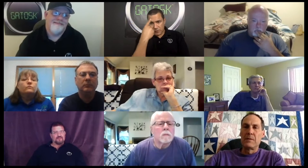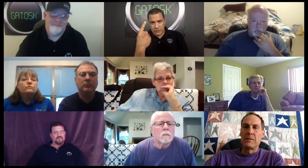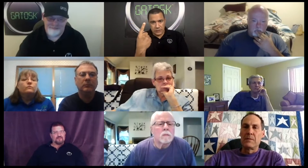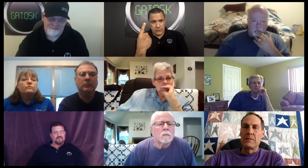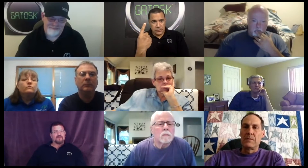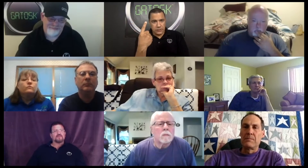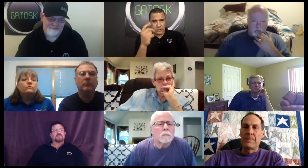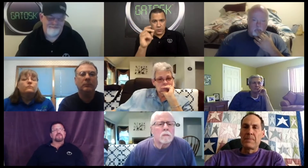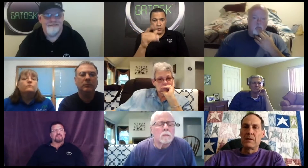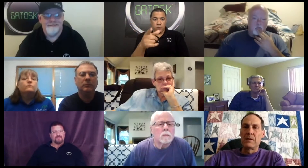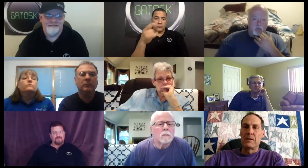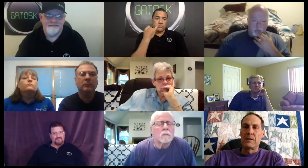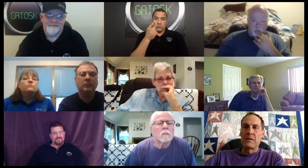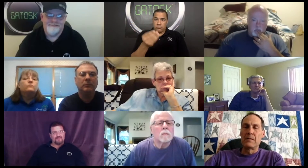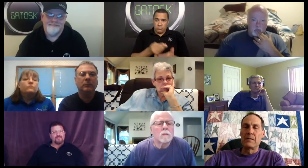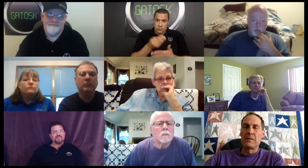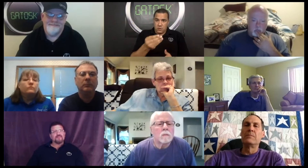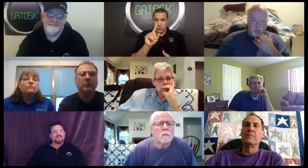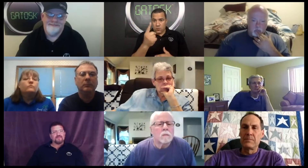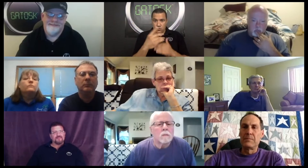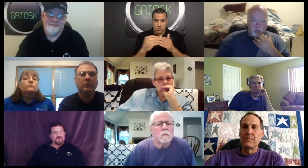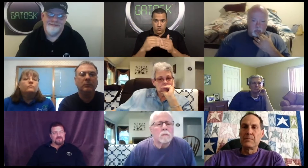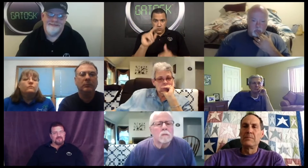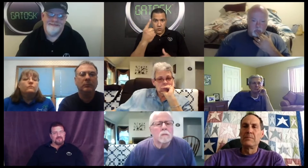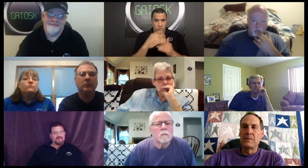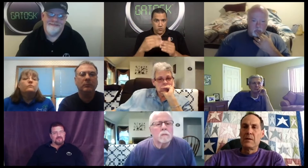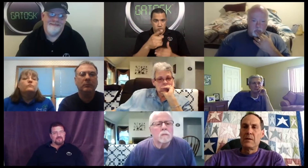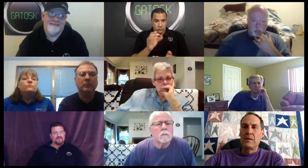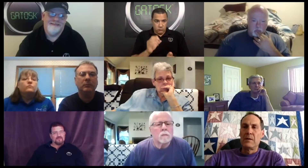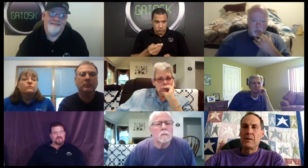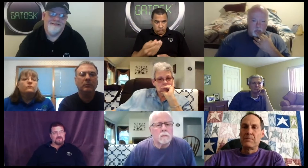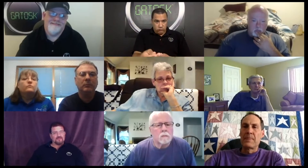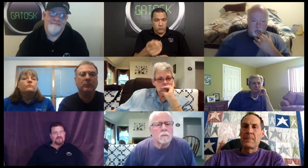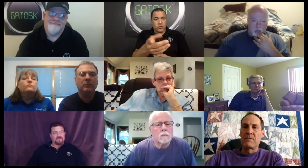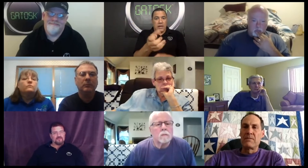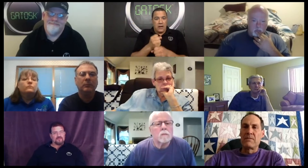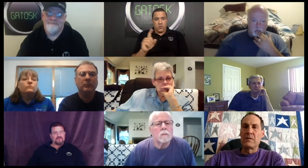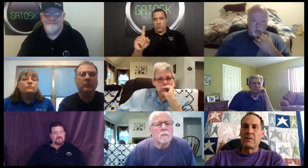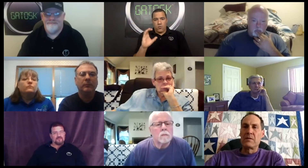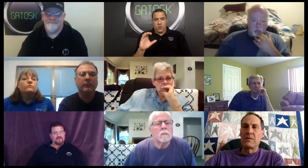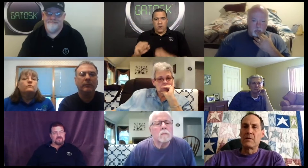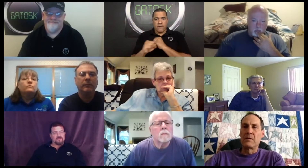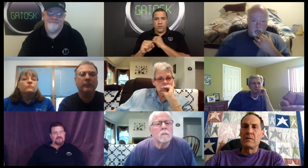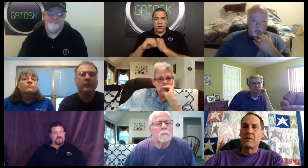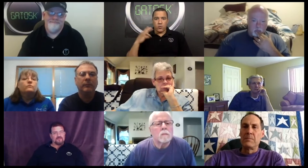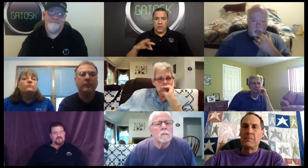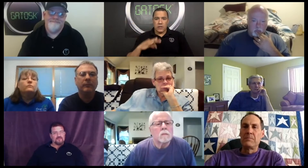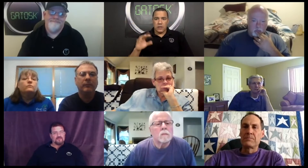cent. So if you buy $1, you pay $1, you get 100